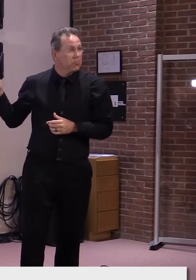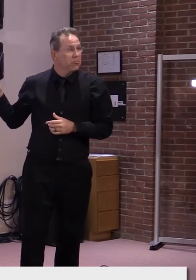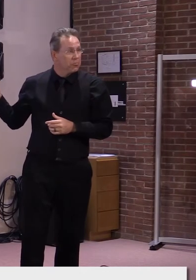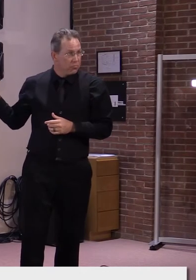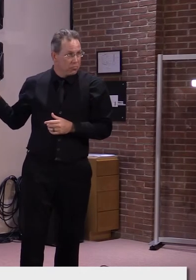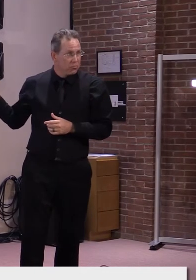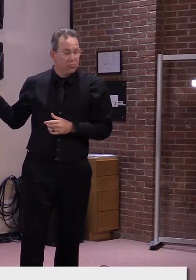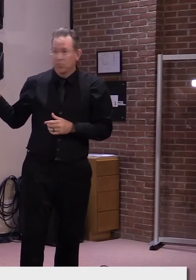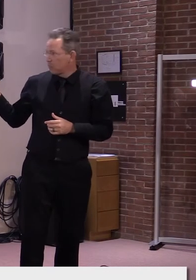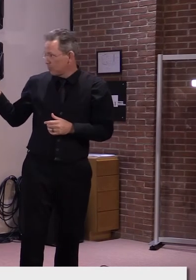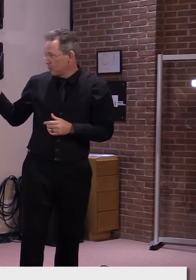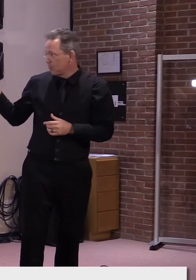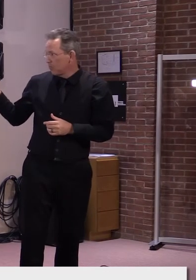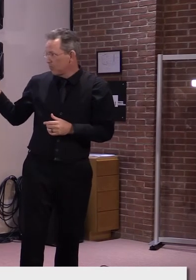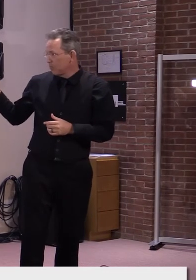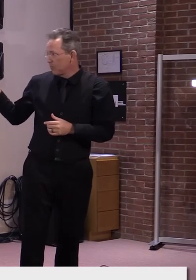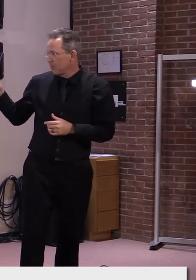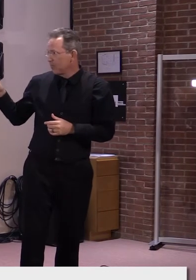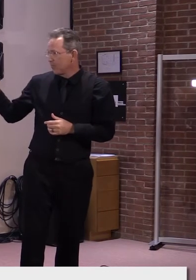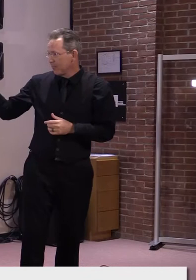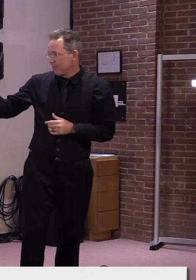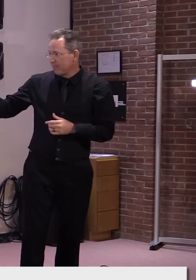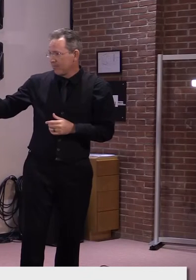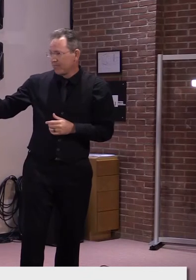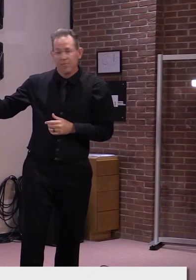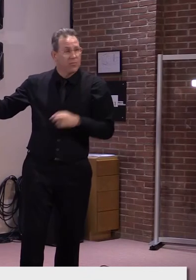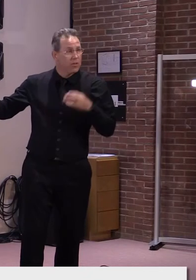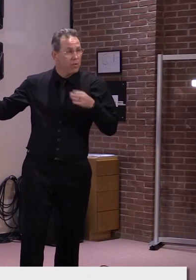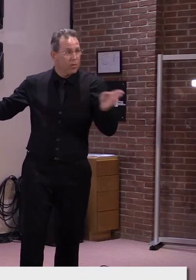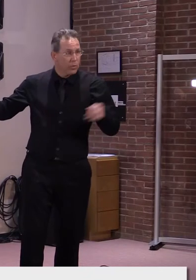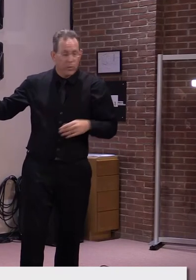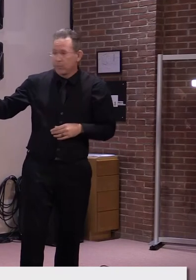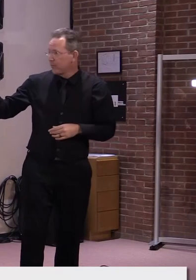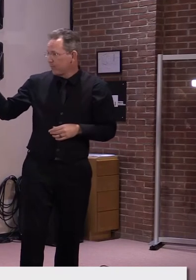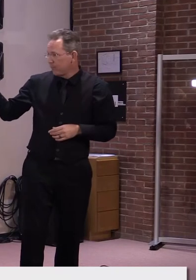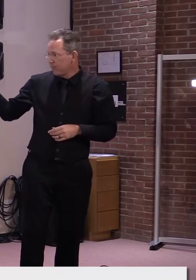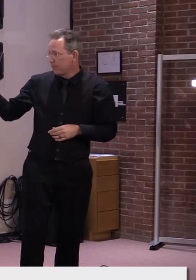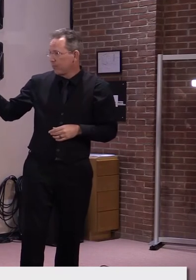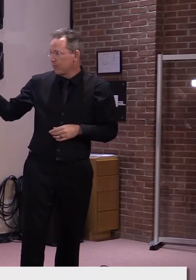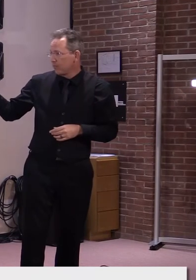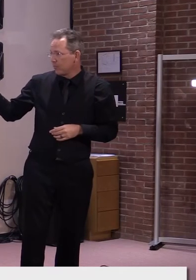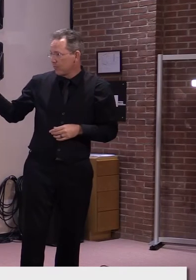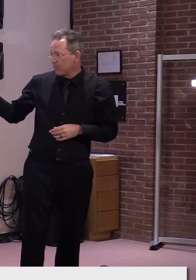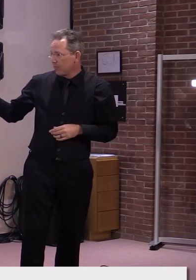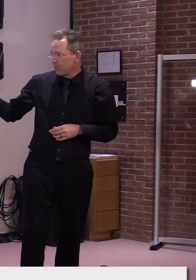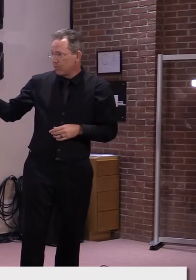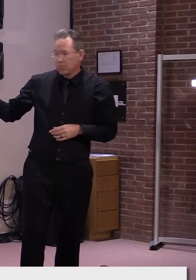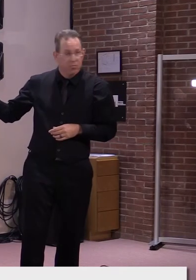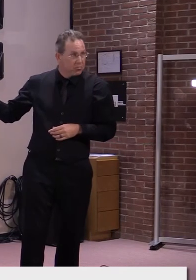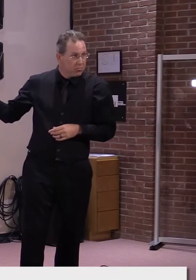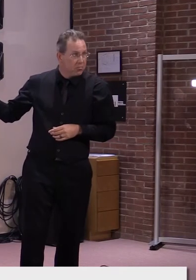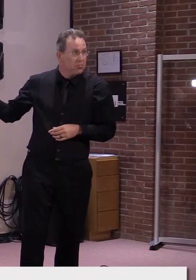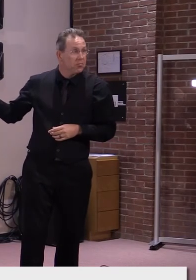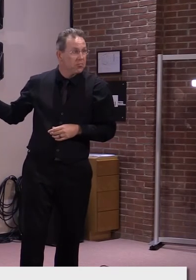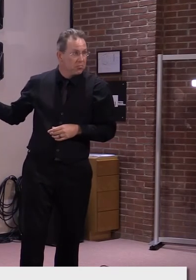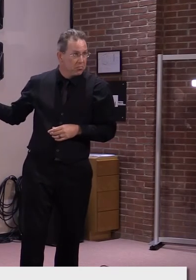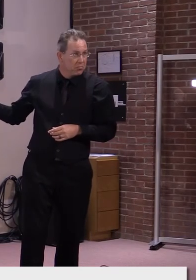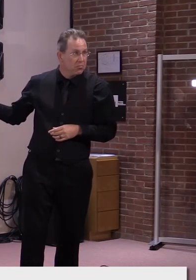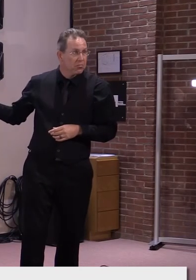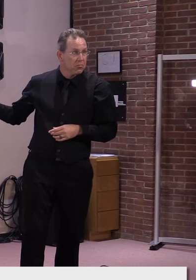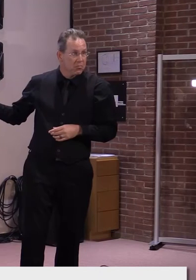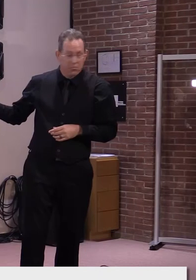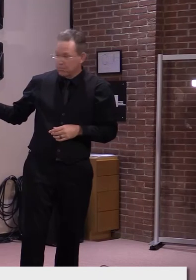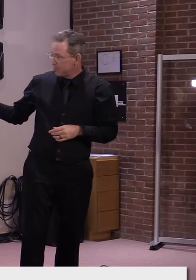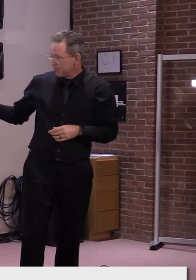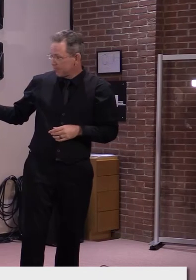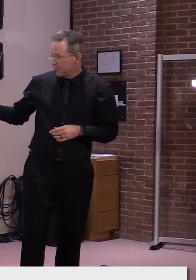St. Albans, Brattleboro Subaru, and the Derby Line Library. On June 3rd, the Woodstock Inn